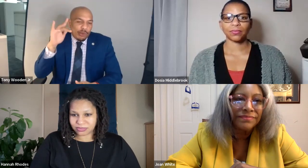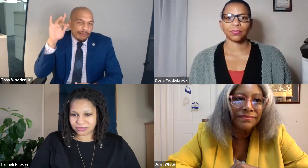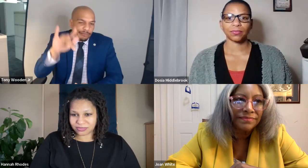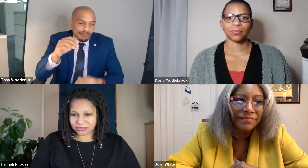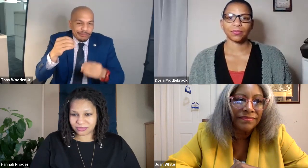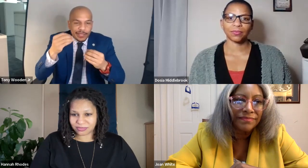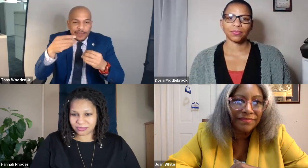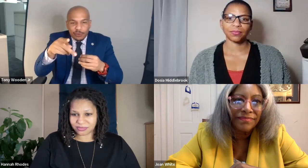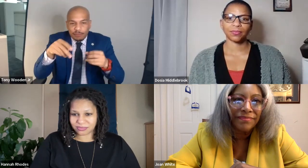hand.